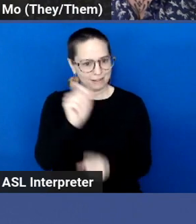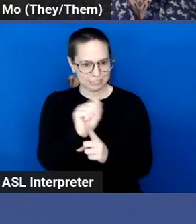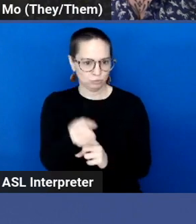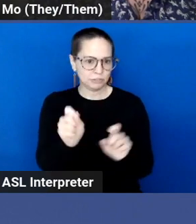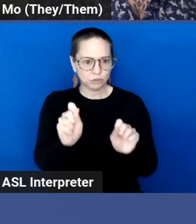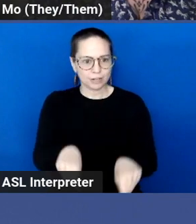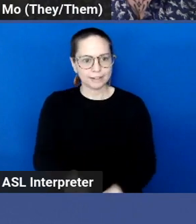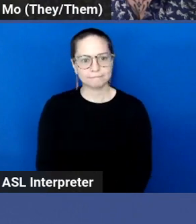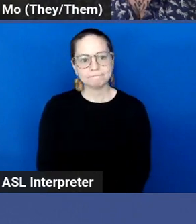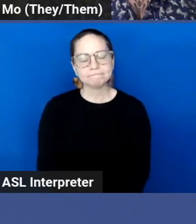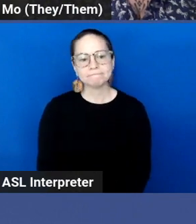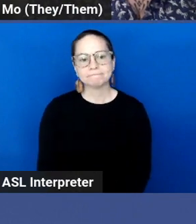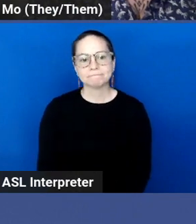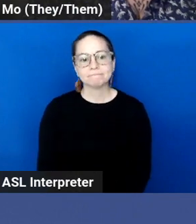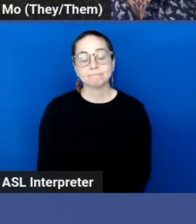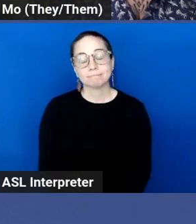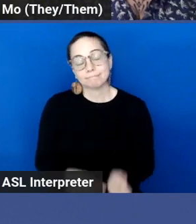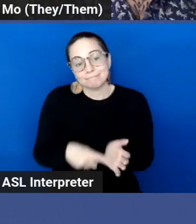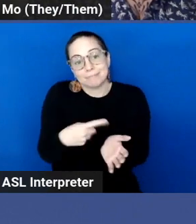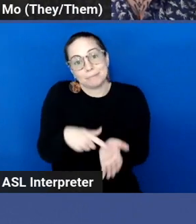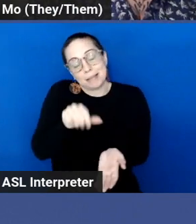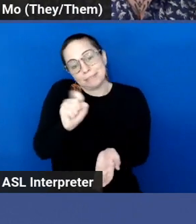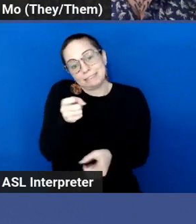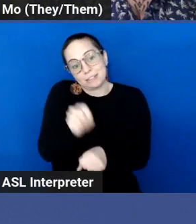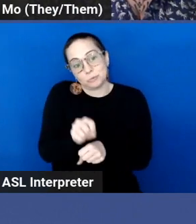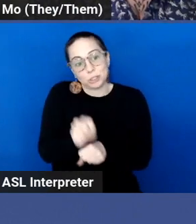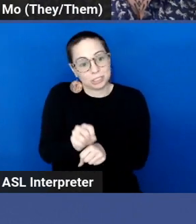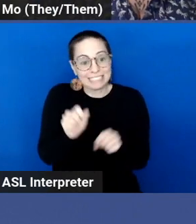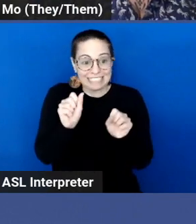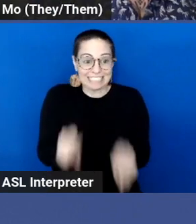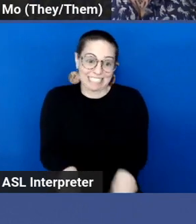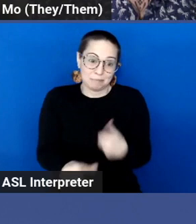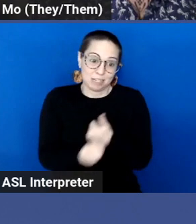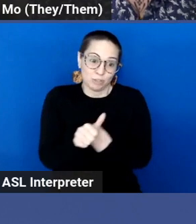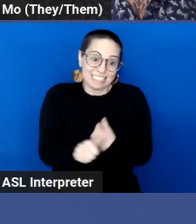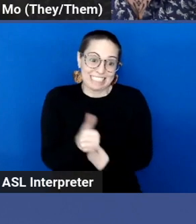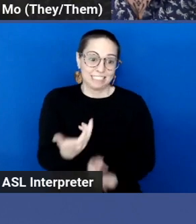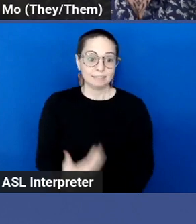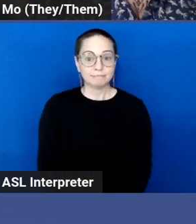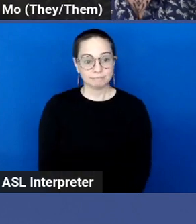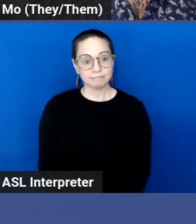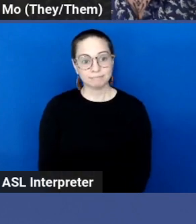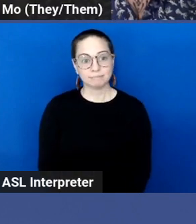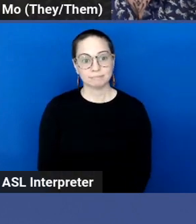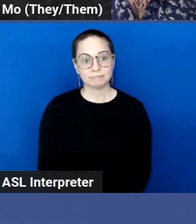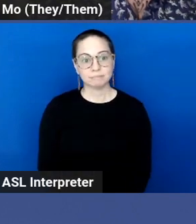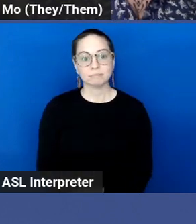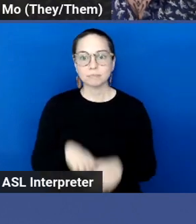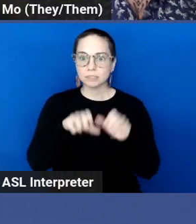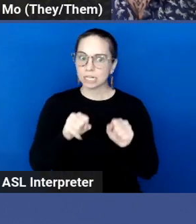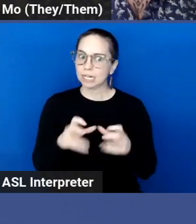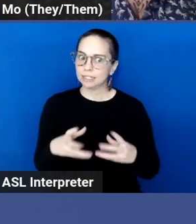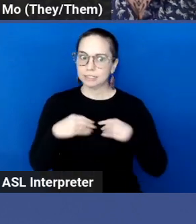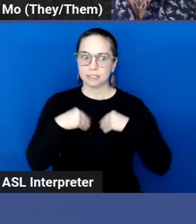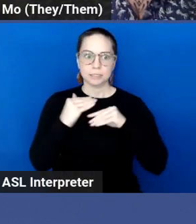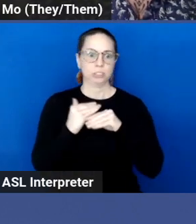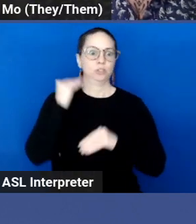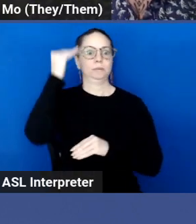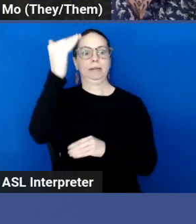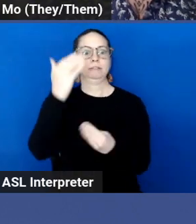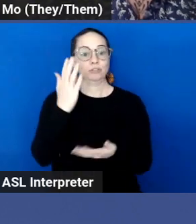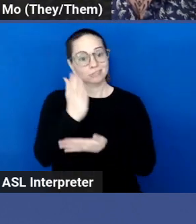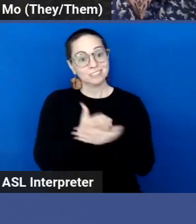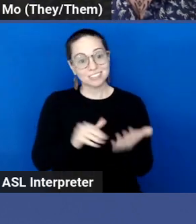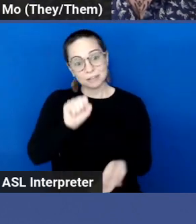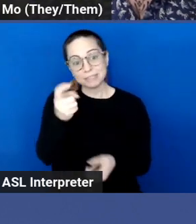situations. Sometimes sex work can be risky. You can also take on too much. Some sex work